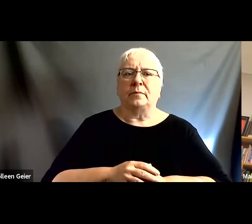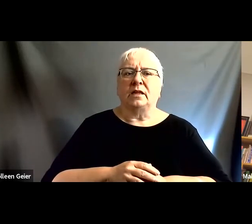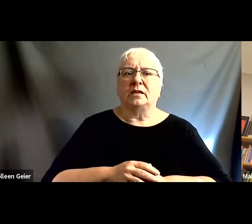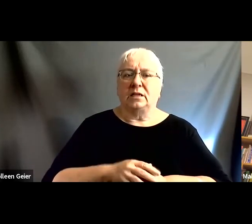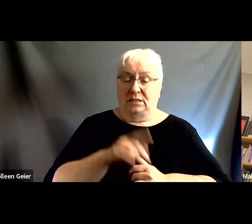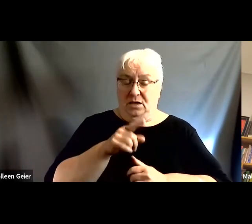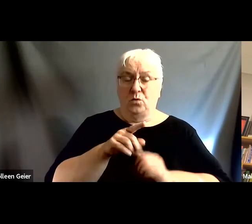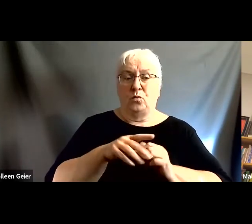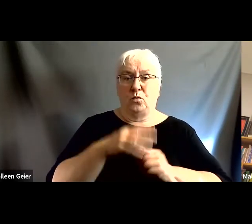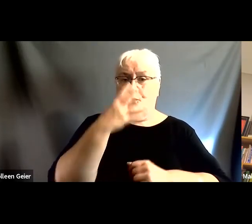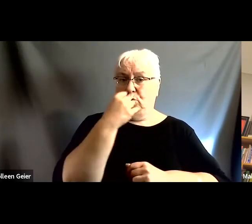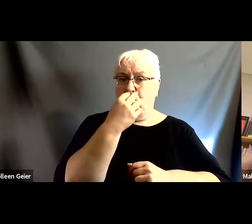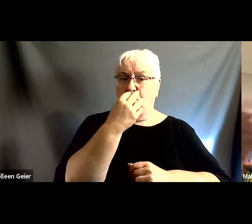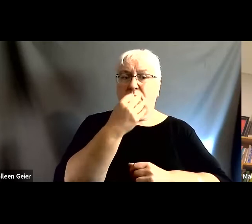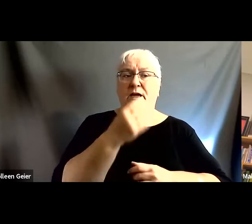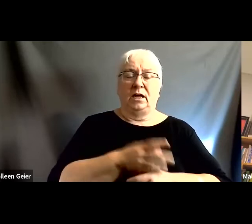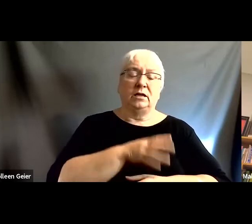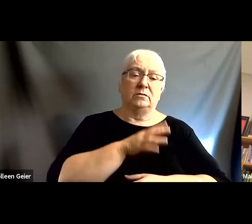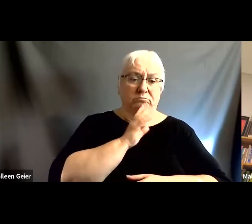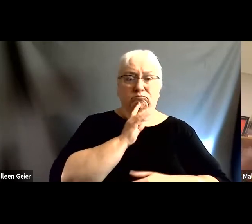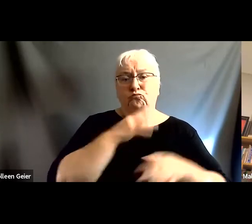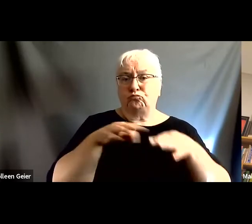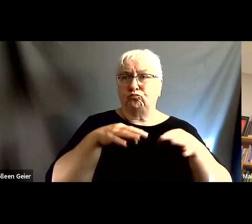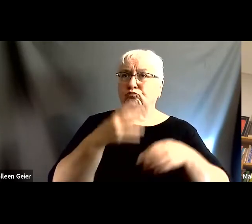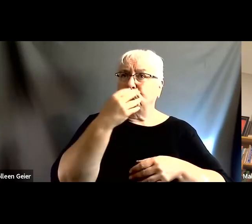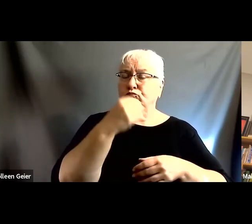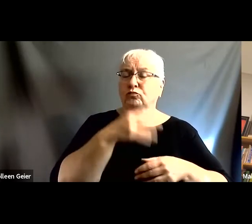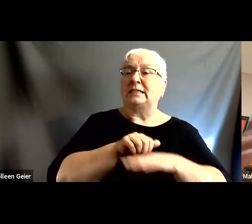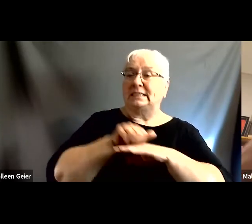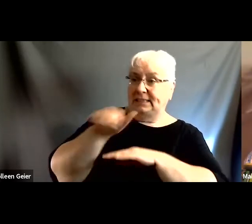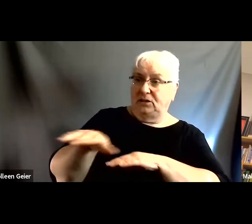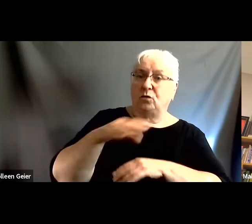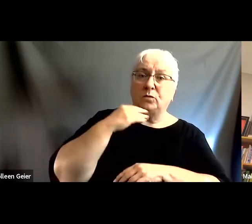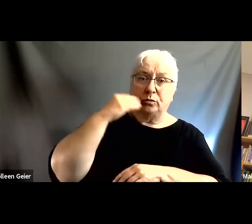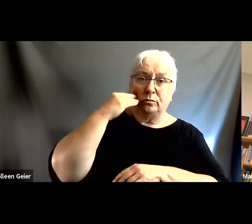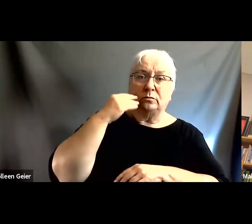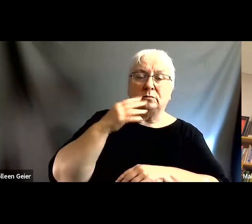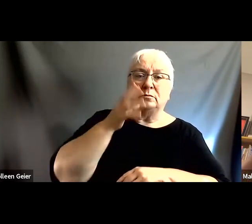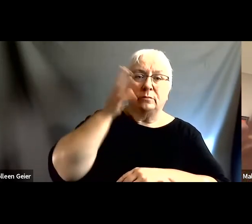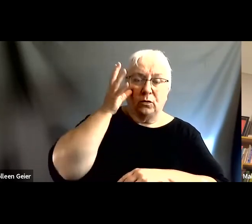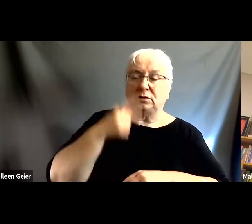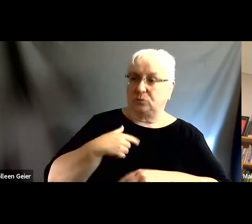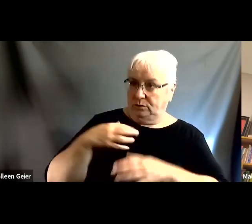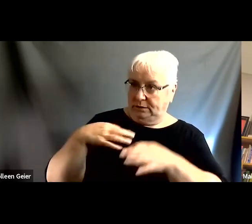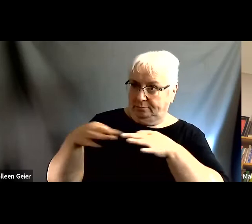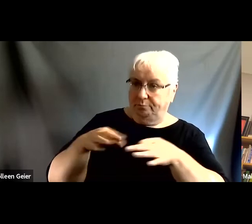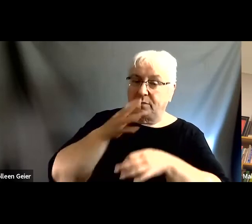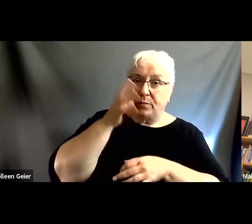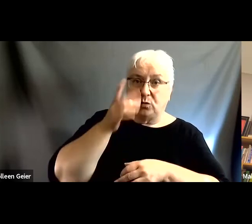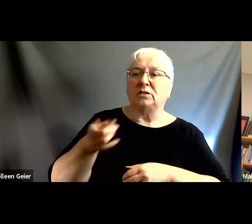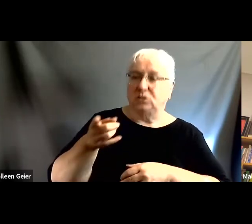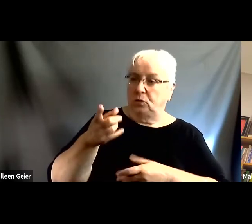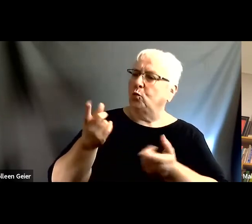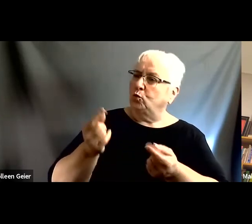and sending it home to the parents, trying to talk to the parents, as we also do. We tell them in advance what they are supposed to